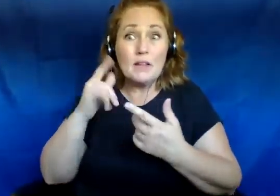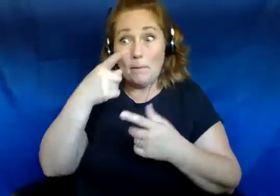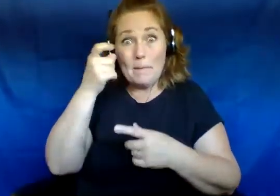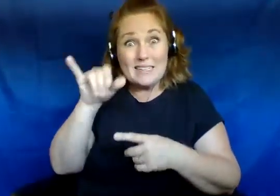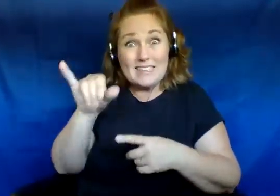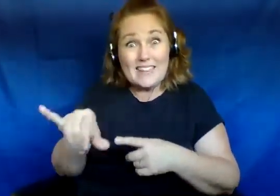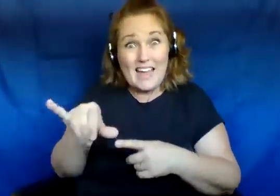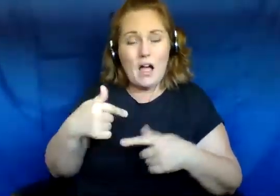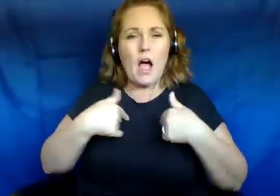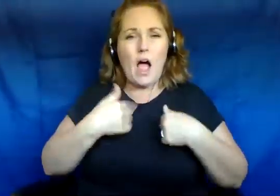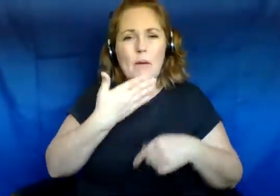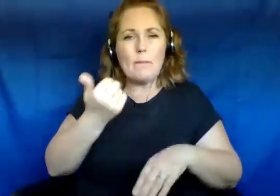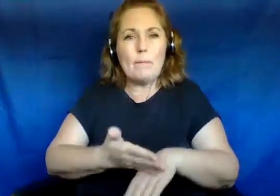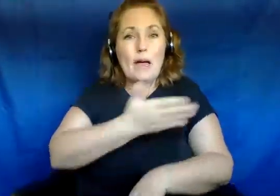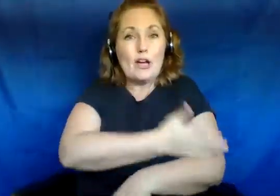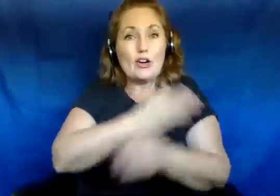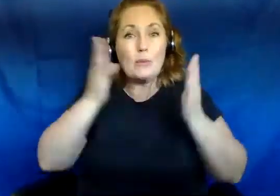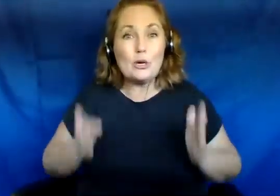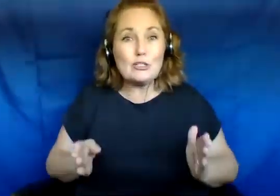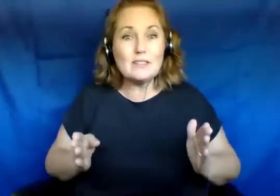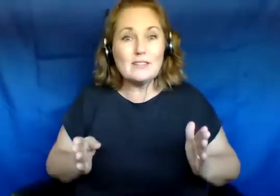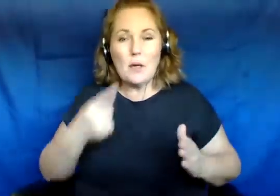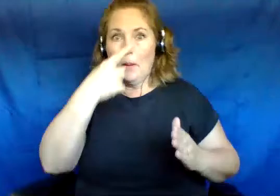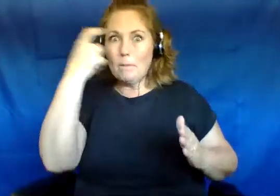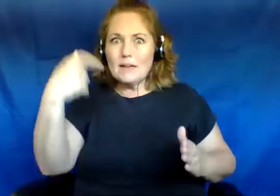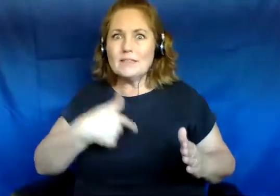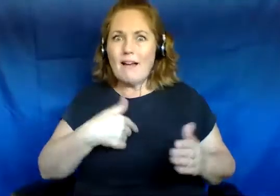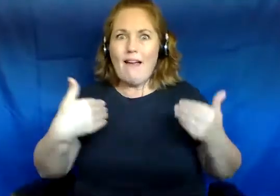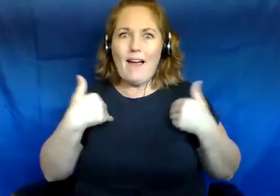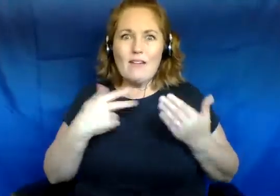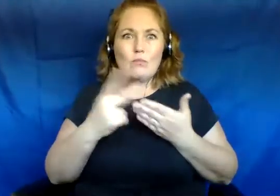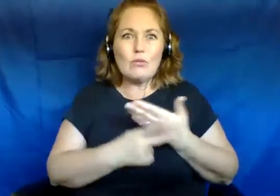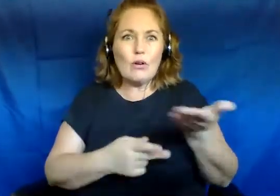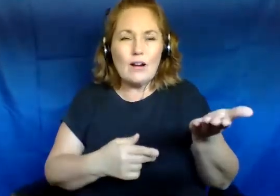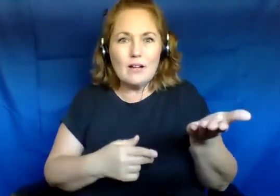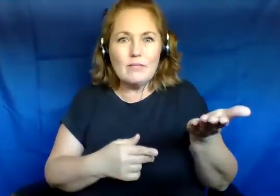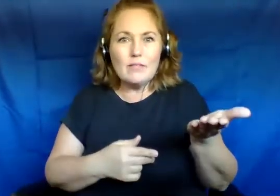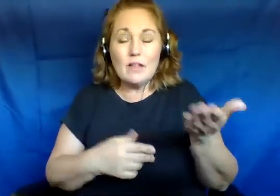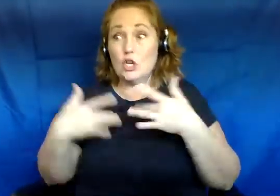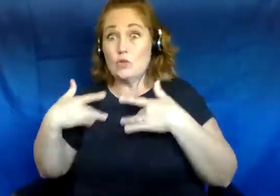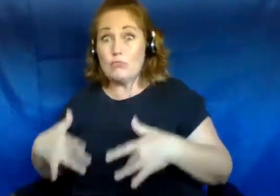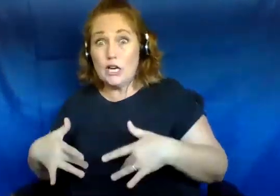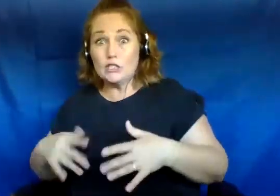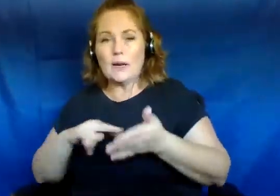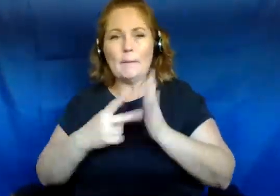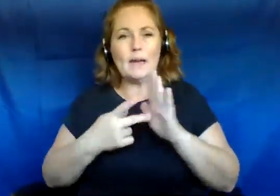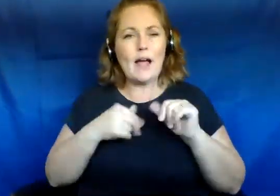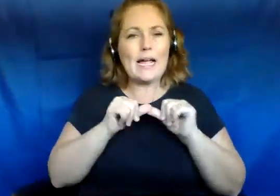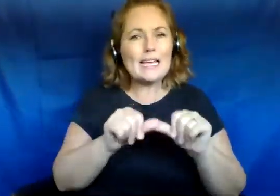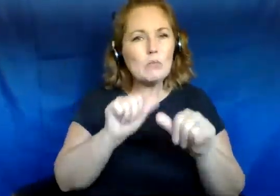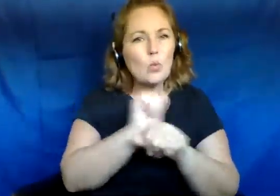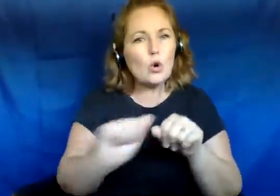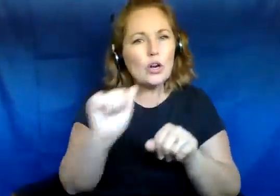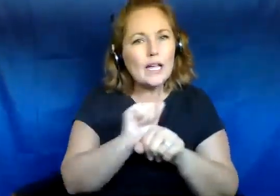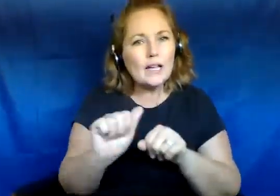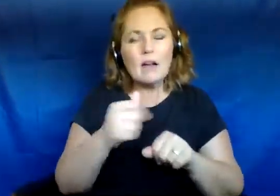better person because I have a program. And because of depression, I have to keep working because I